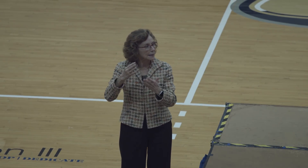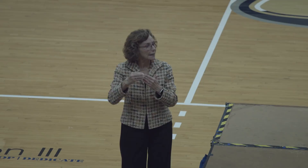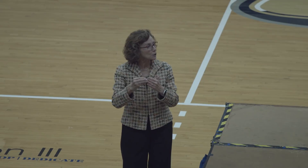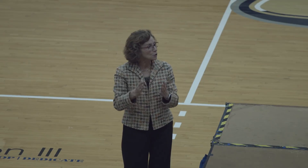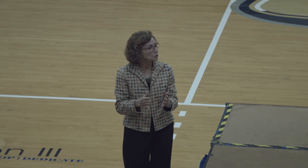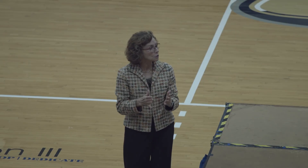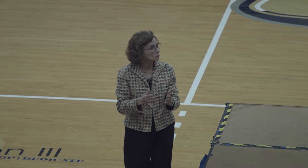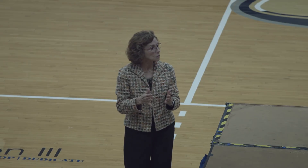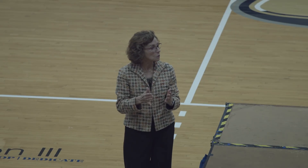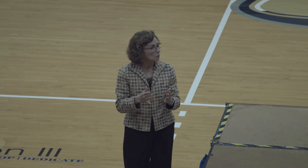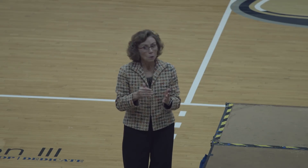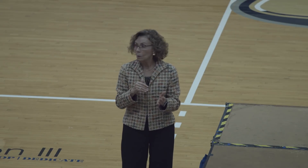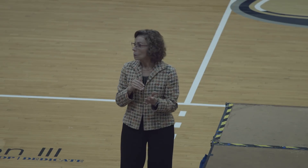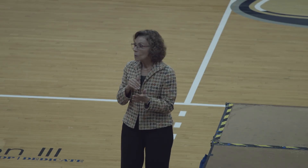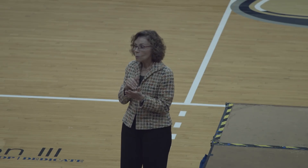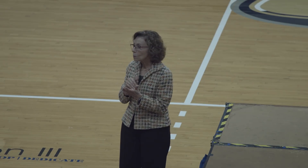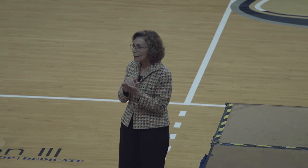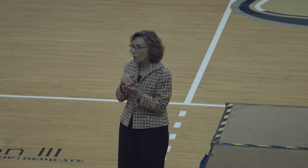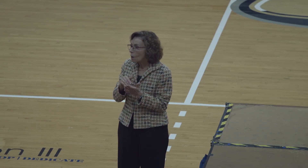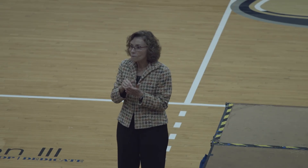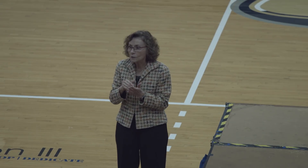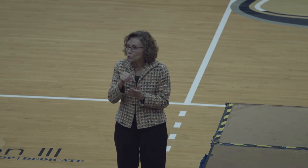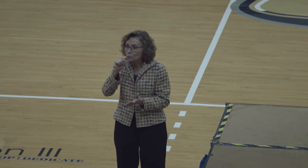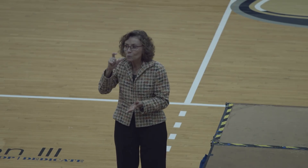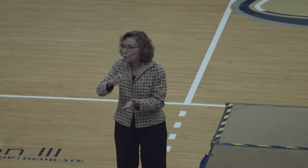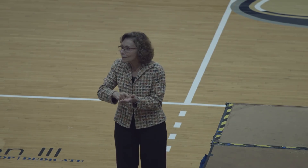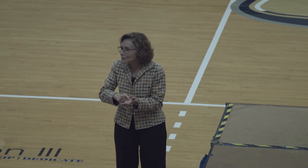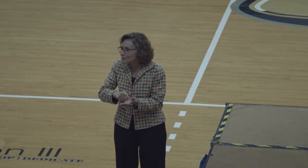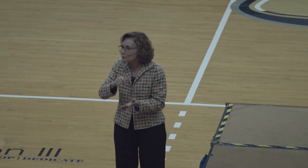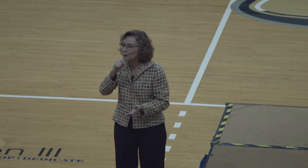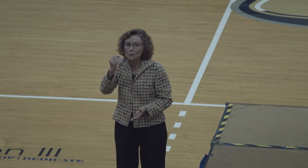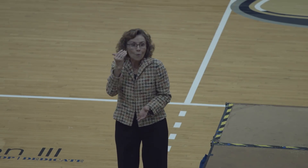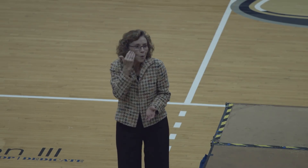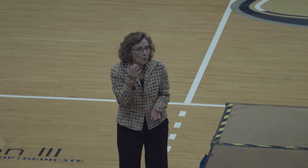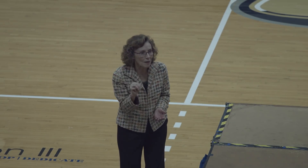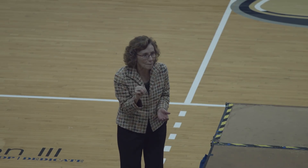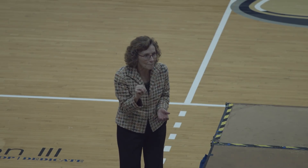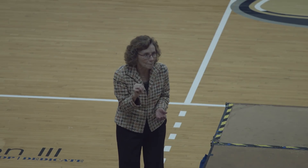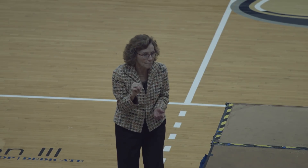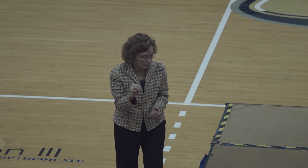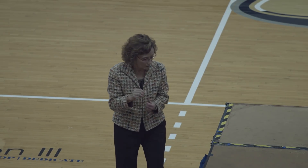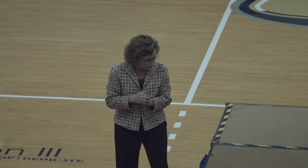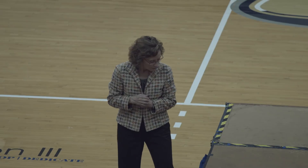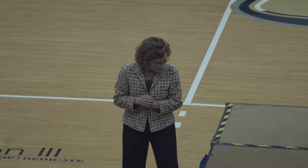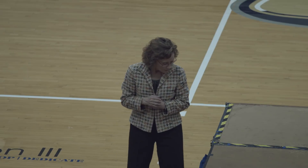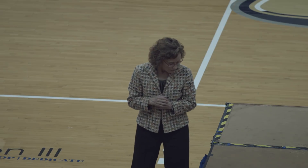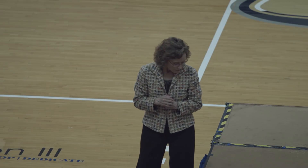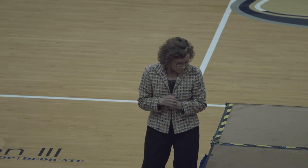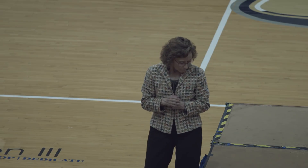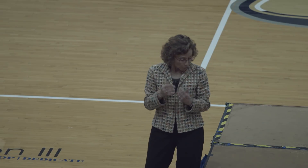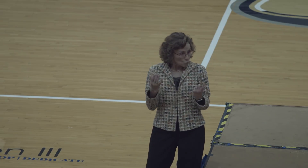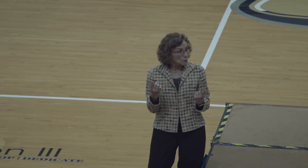but there are many people working behind the scenes that we often don't notice or don't know